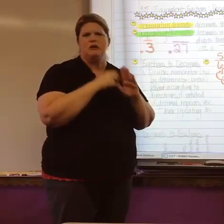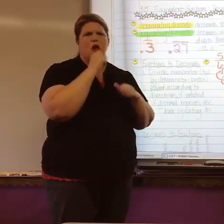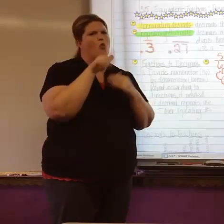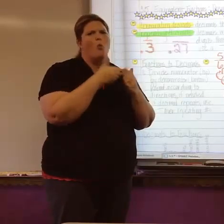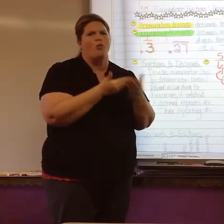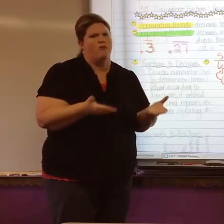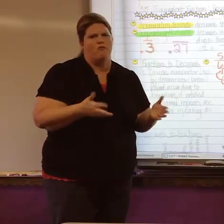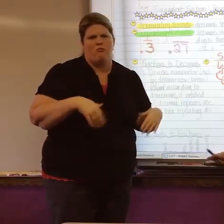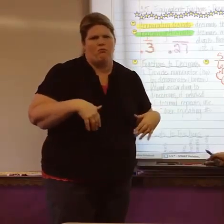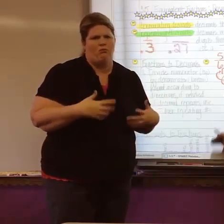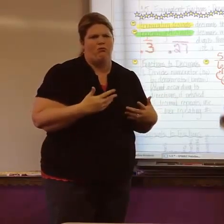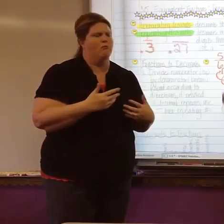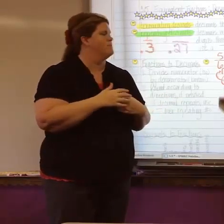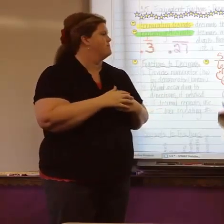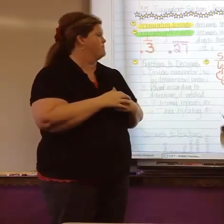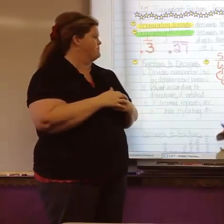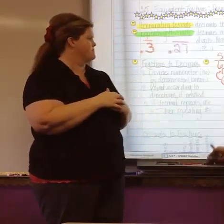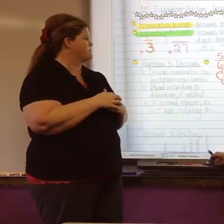whole thing.